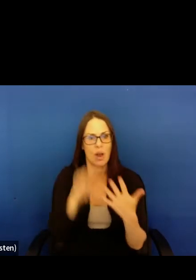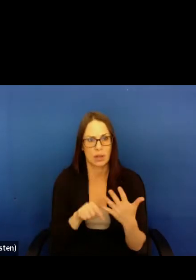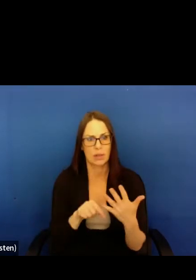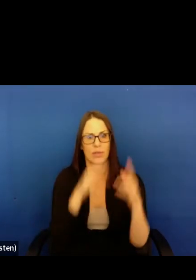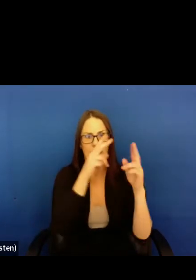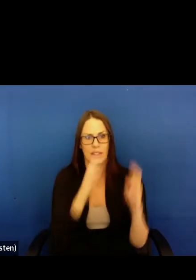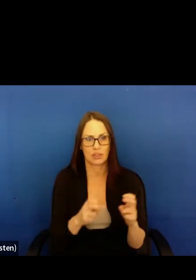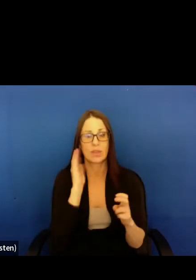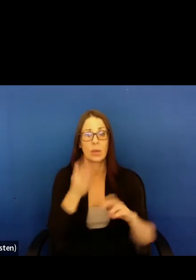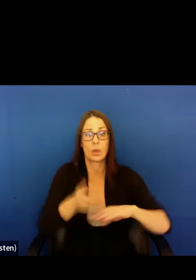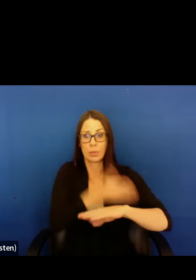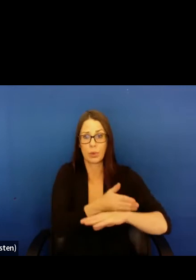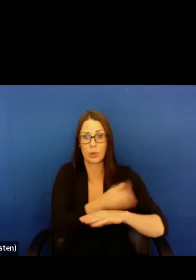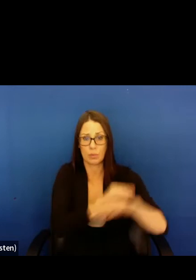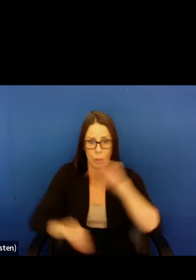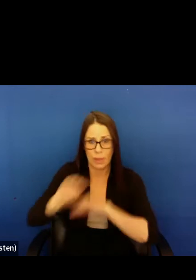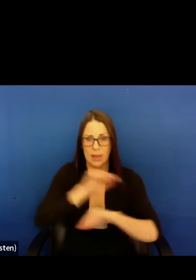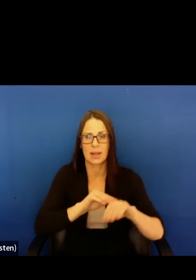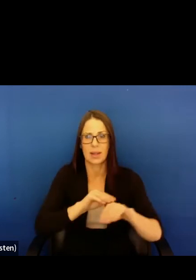improve mobility and access?